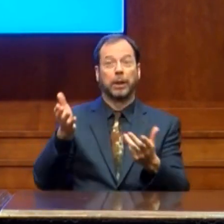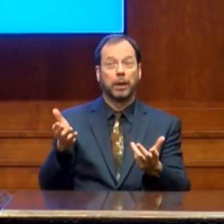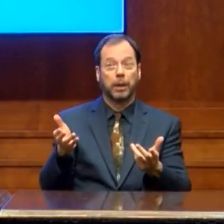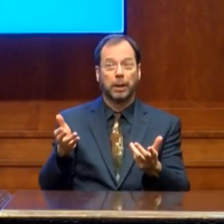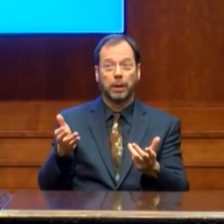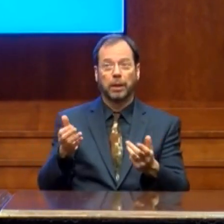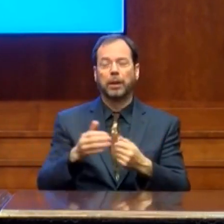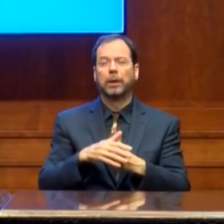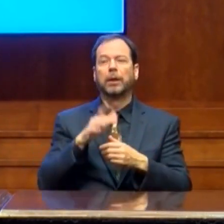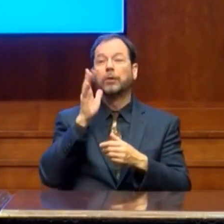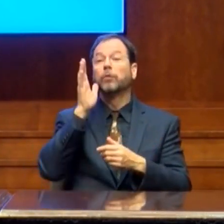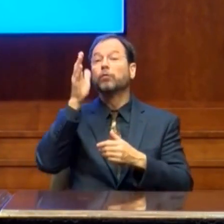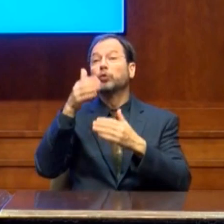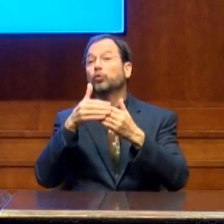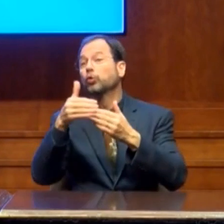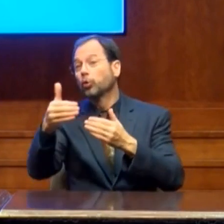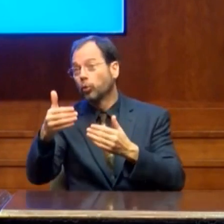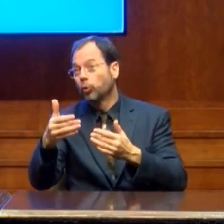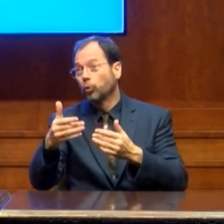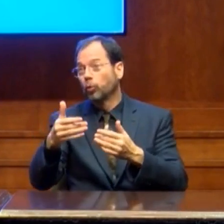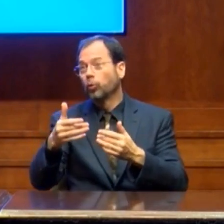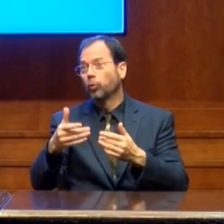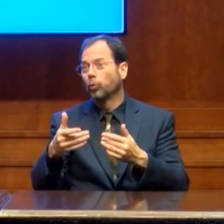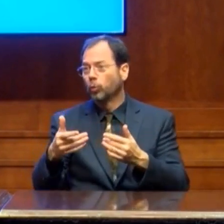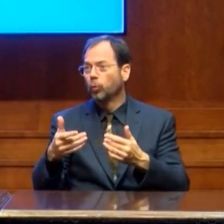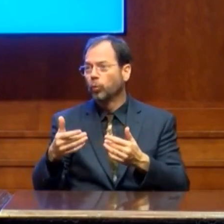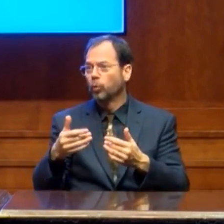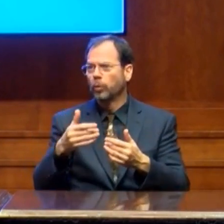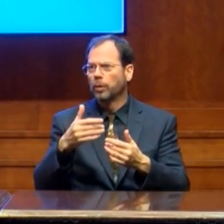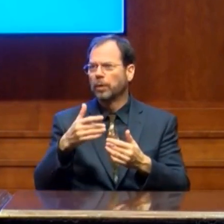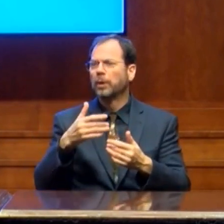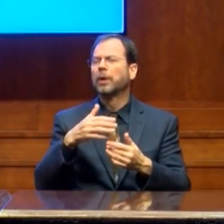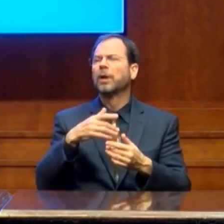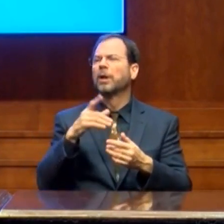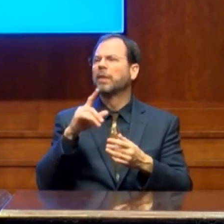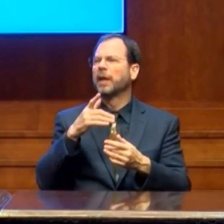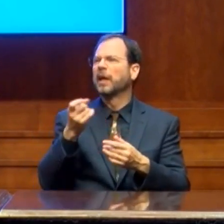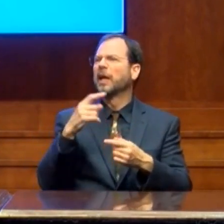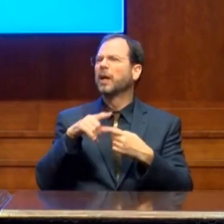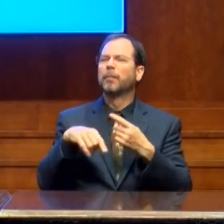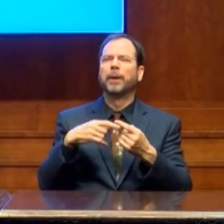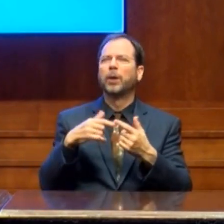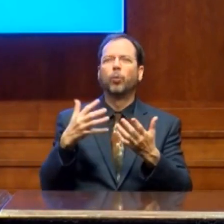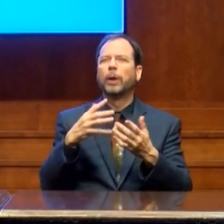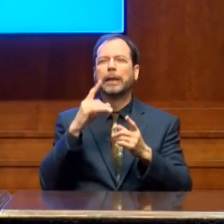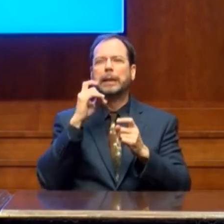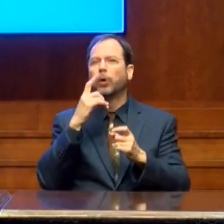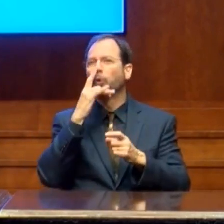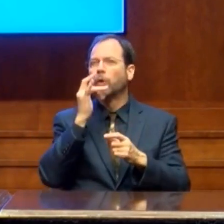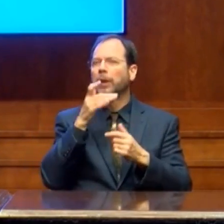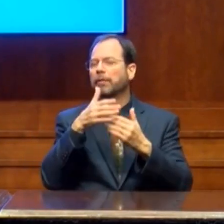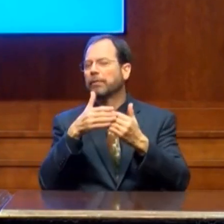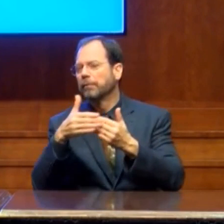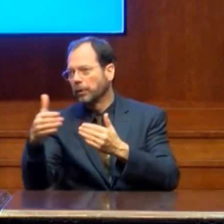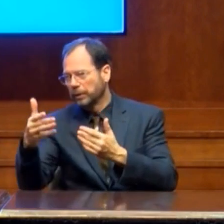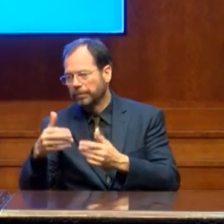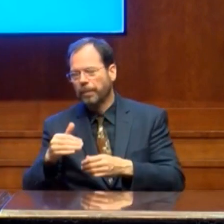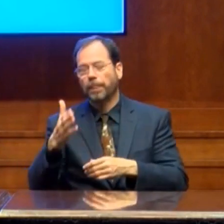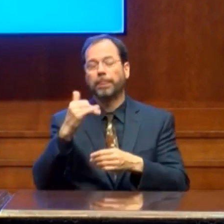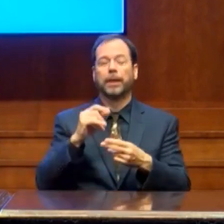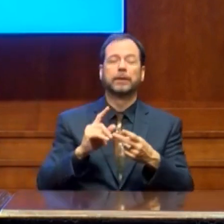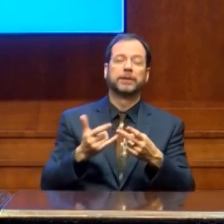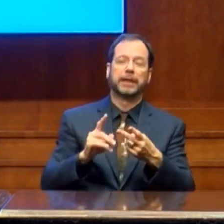increase. And the future deployment of that will dovetail into what was previously asked about what testing will look like going